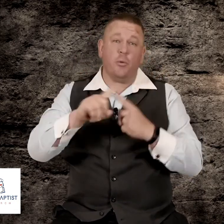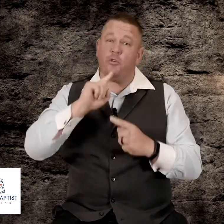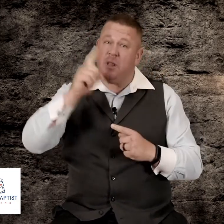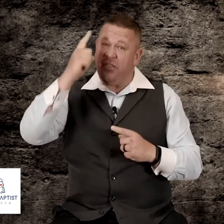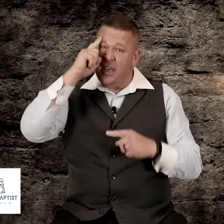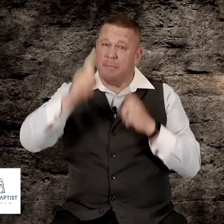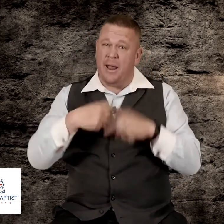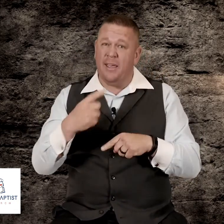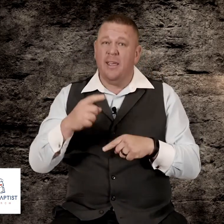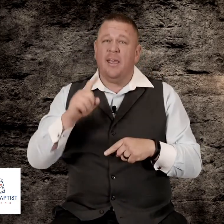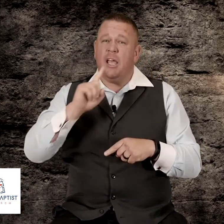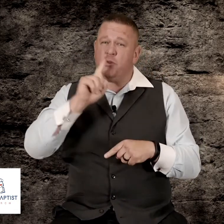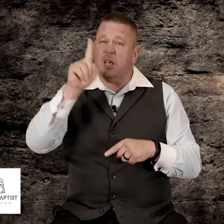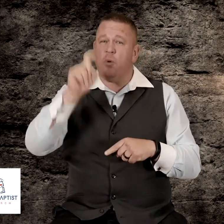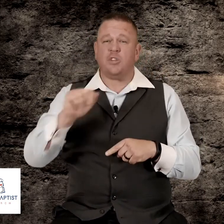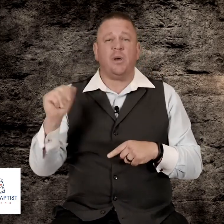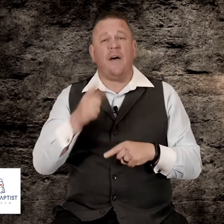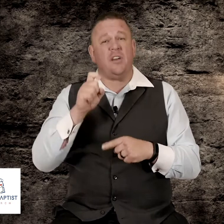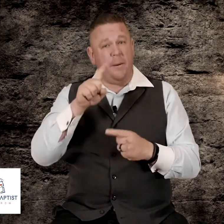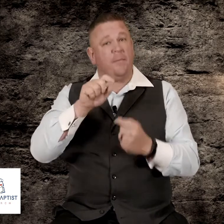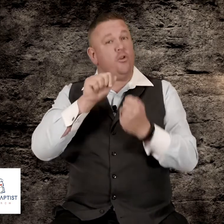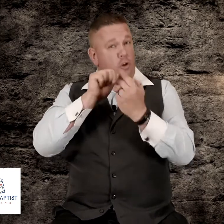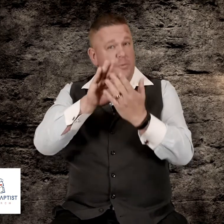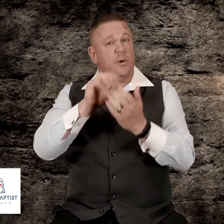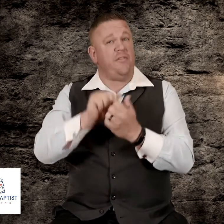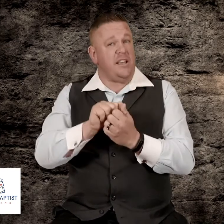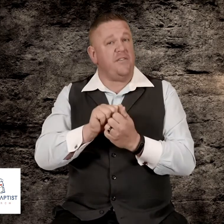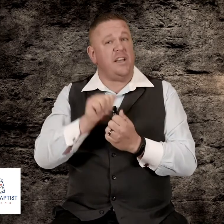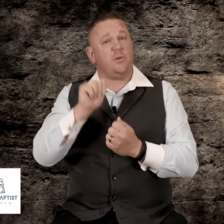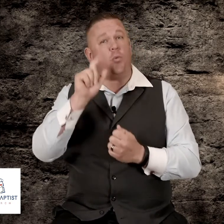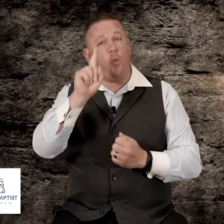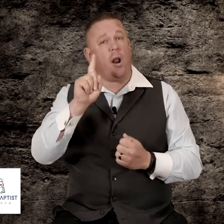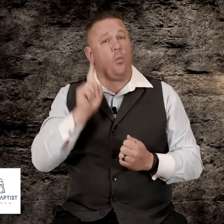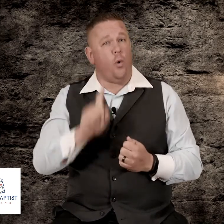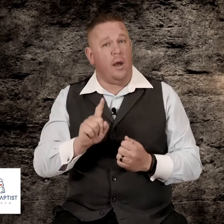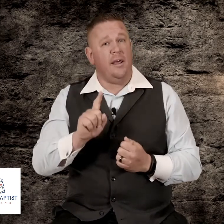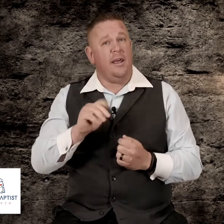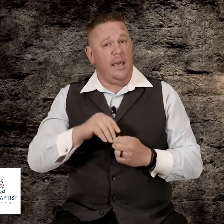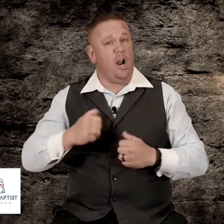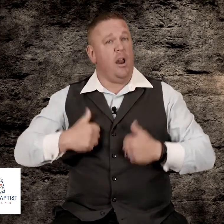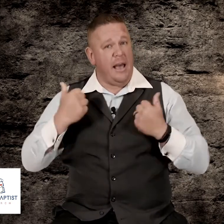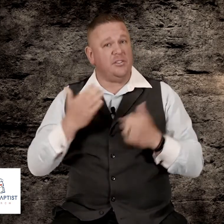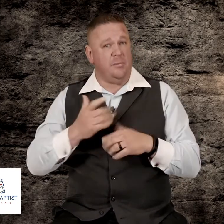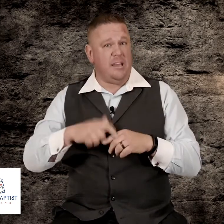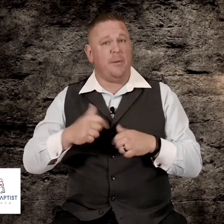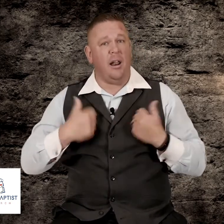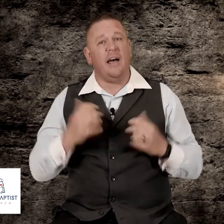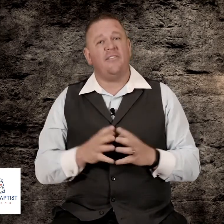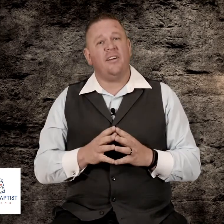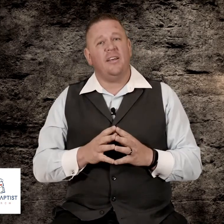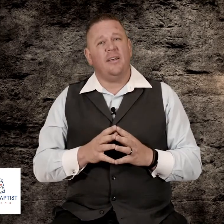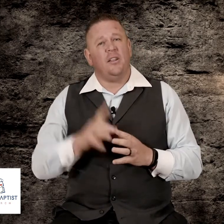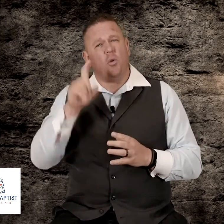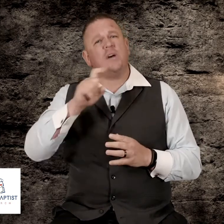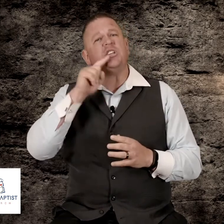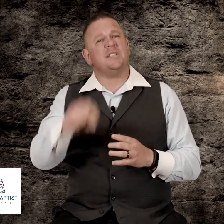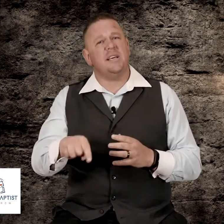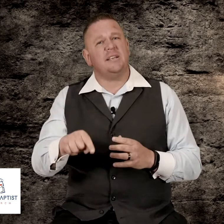when you really think about it, it's really a question we all have to come to grips with, face-to-face with, one-on-one in our lives, sometime in our life. The question is this,